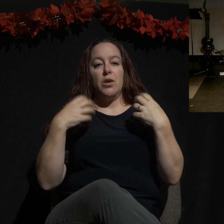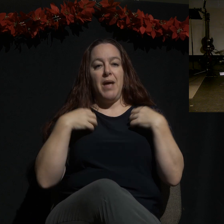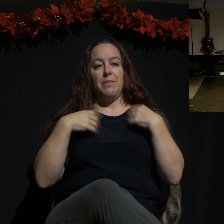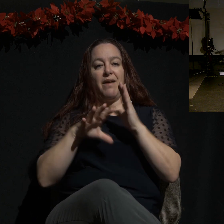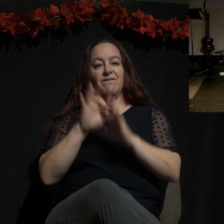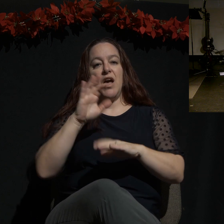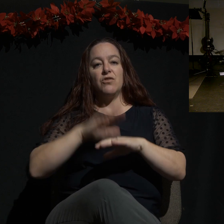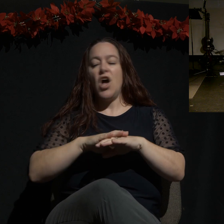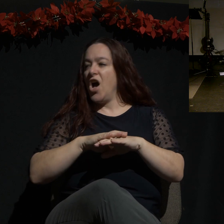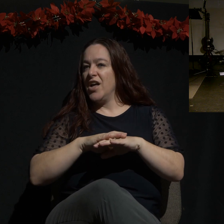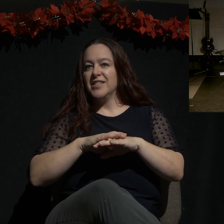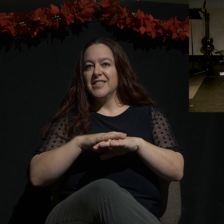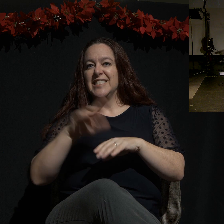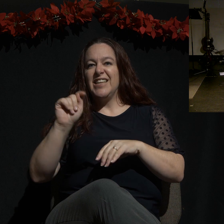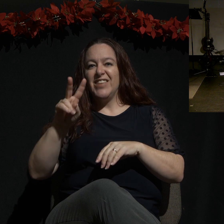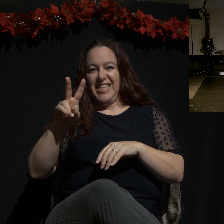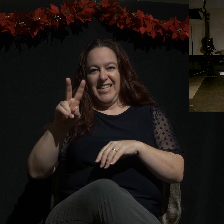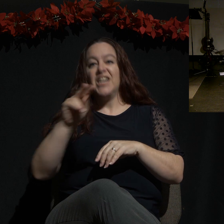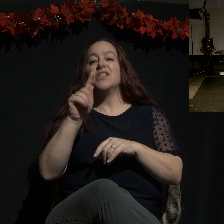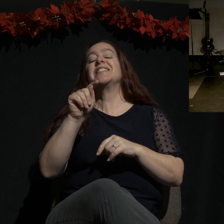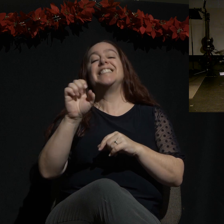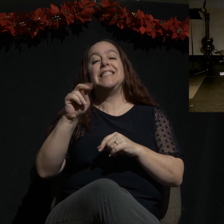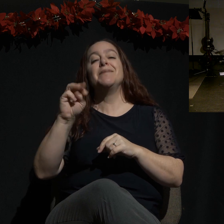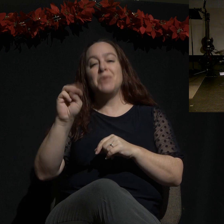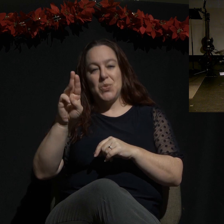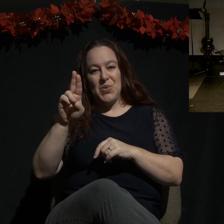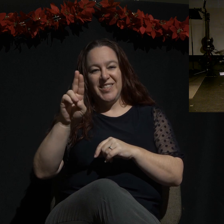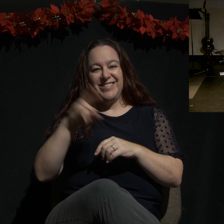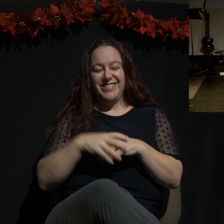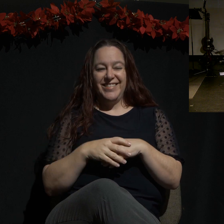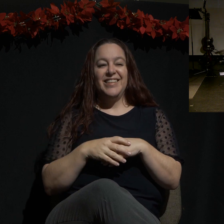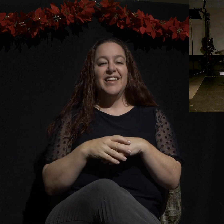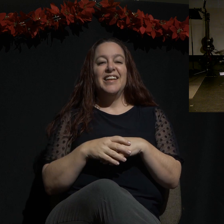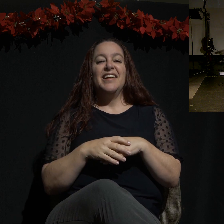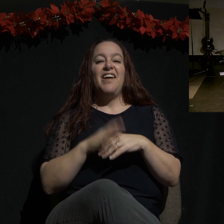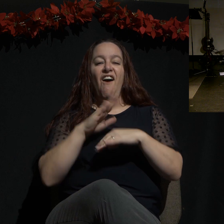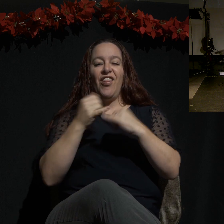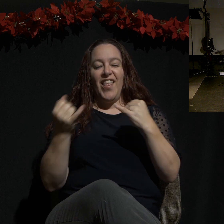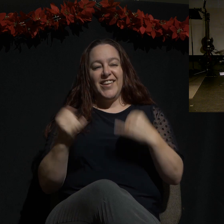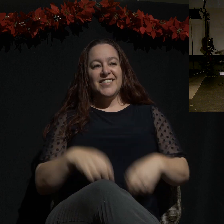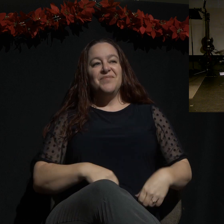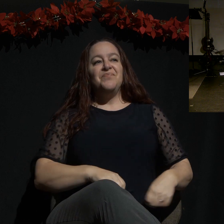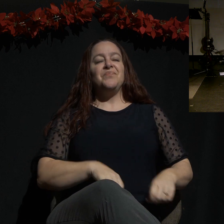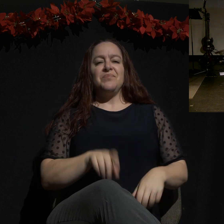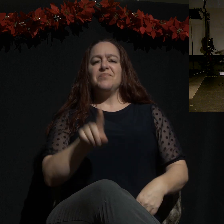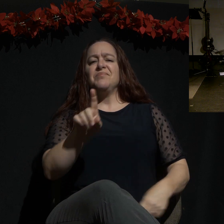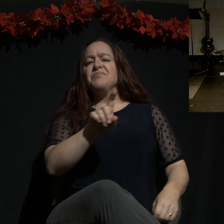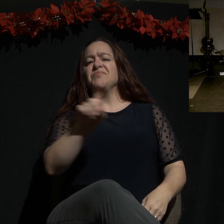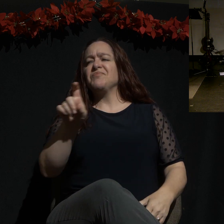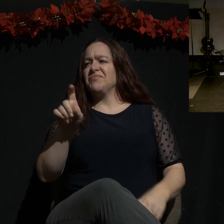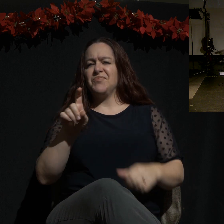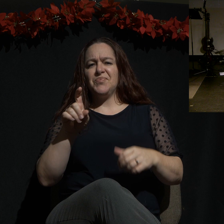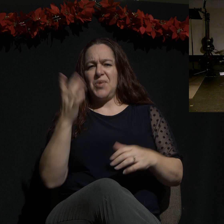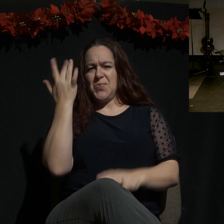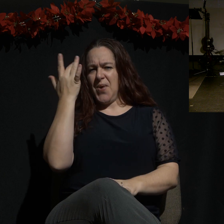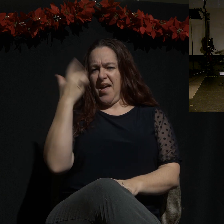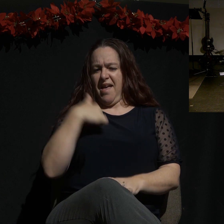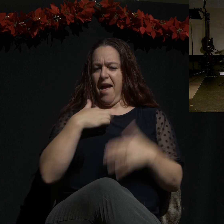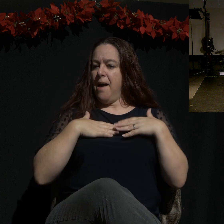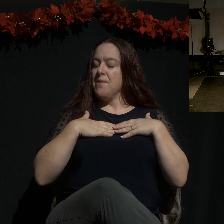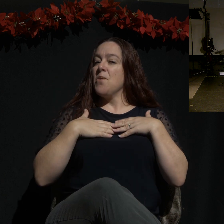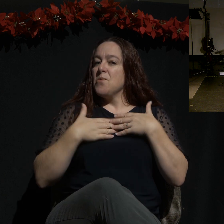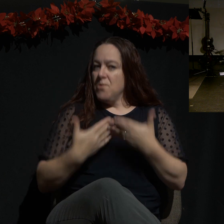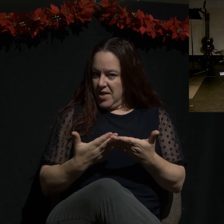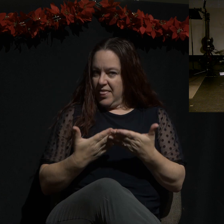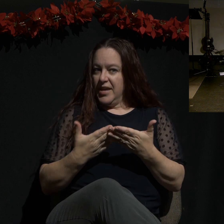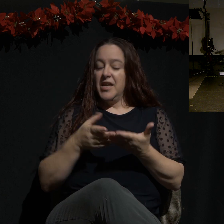found on Temu. So the question is, why was I willing to